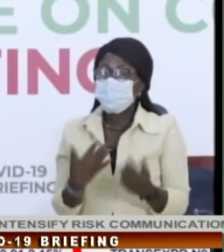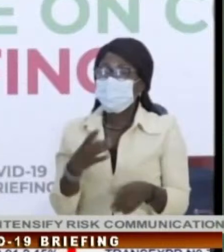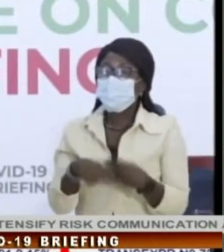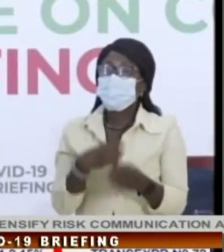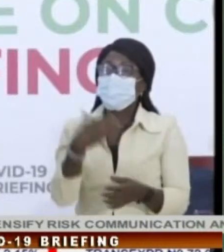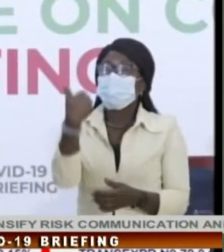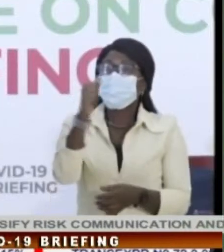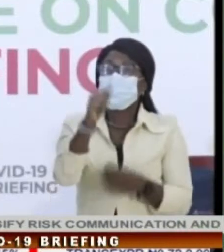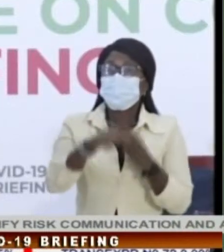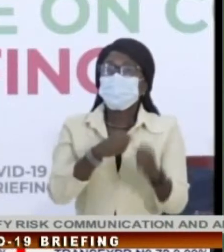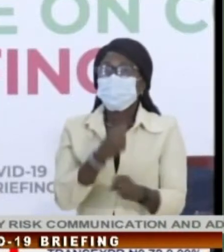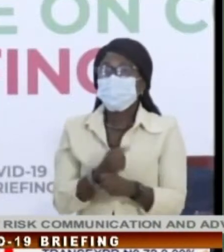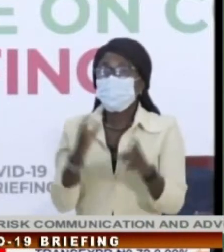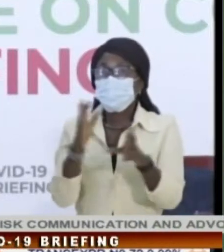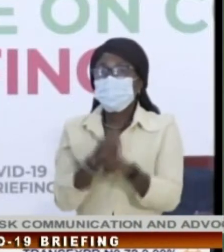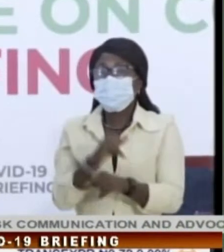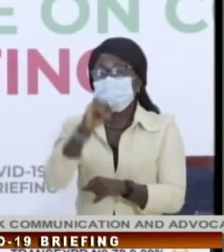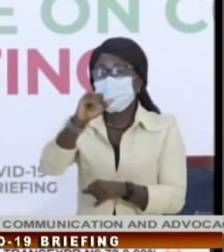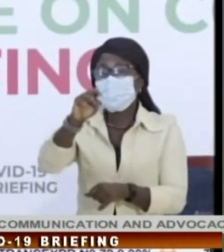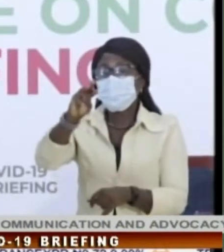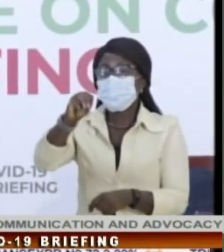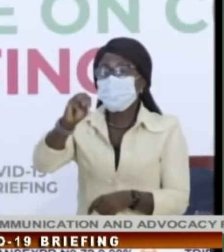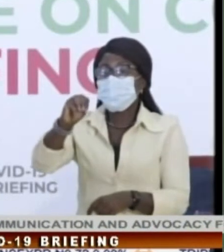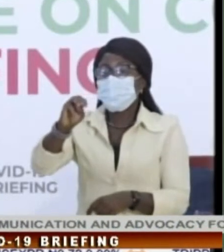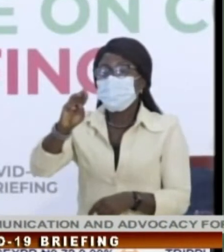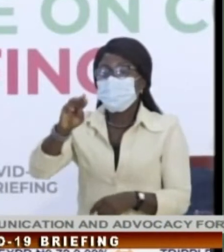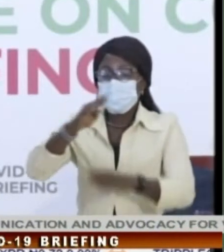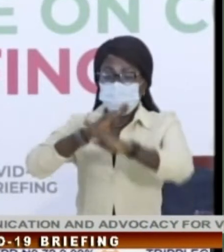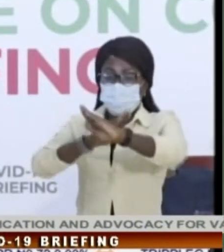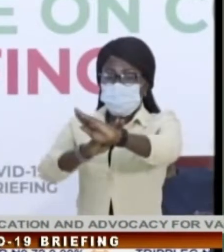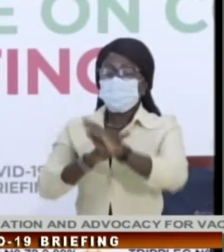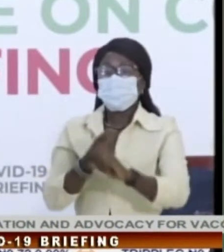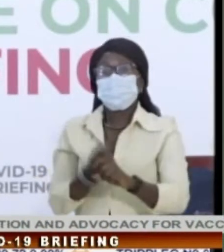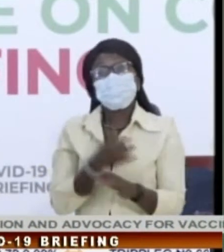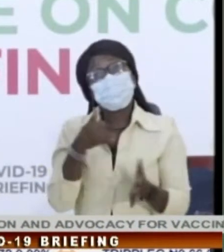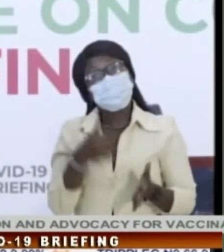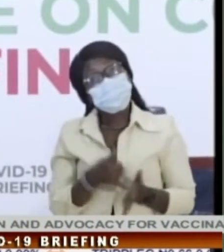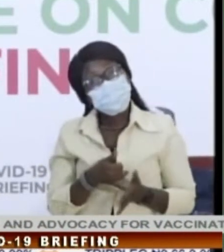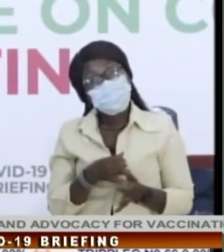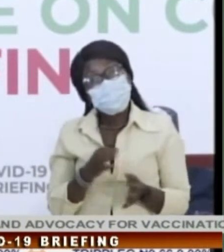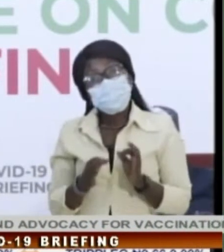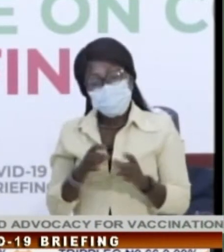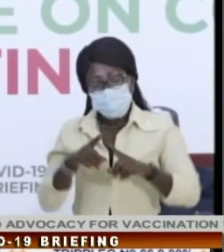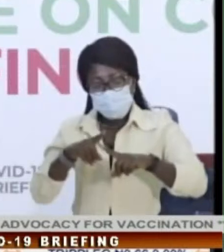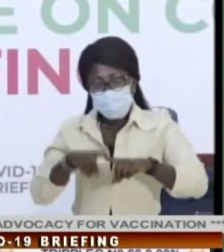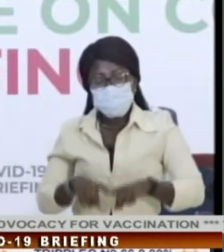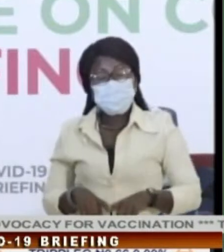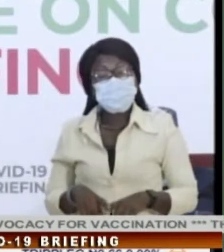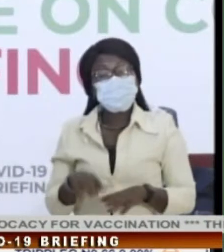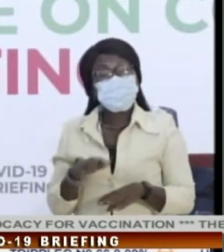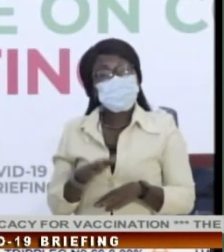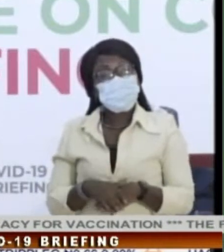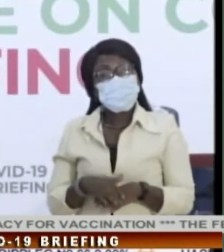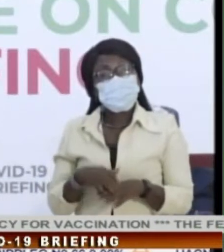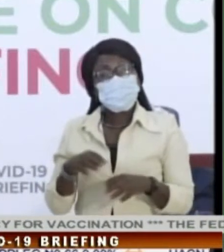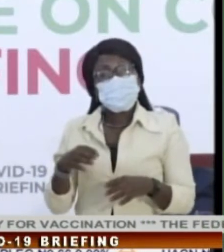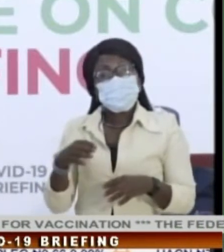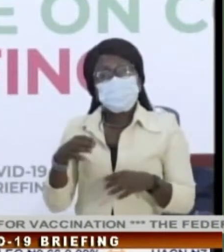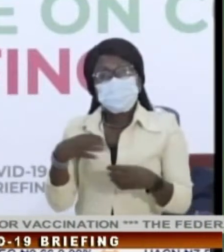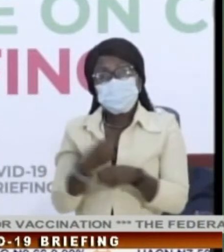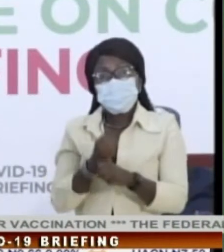achieve herd immunity. So you can imagine how many people will have died if you're going to rely on herd immunity.